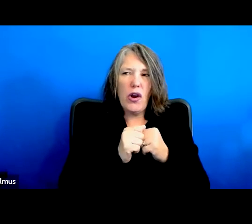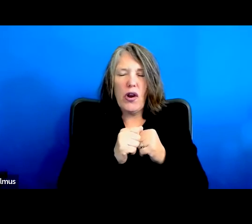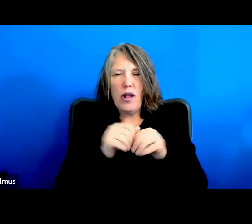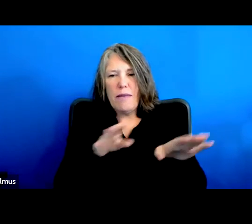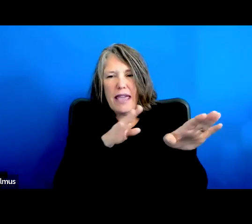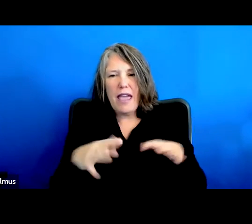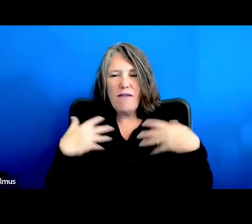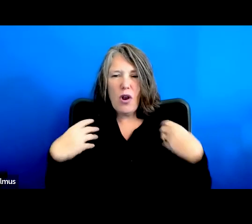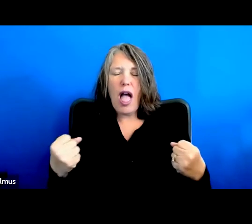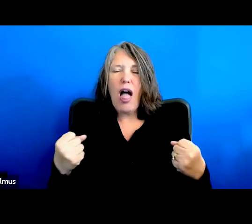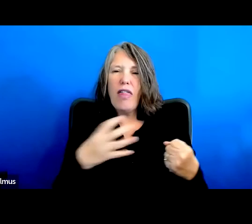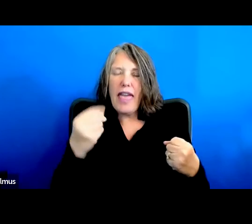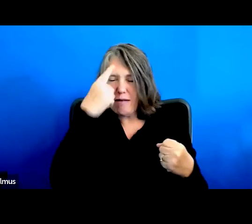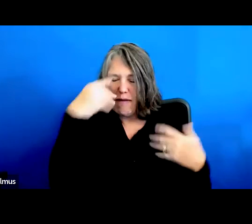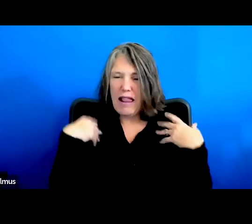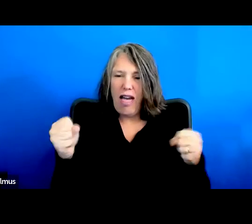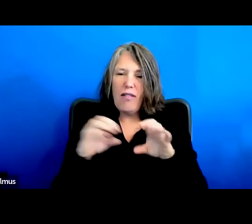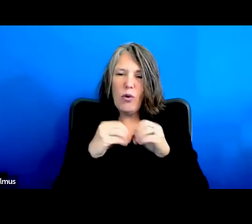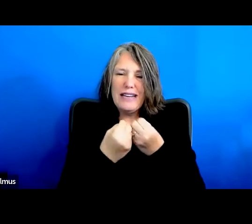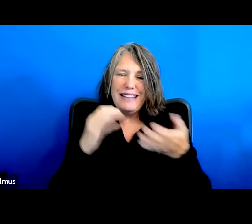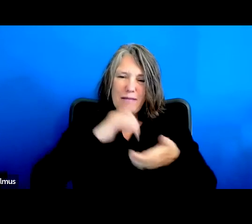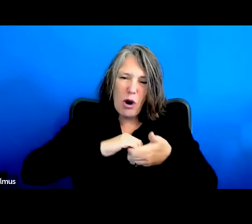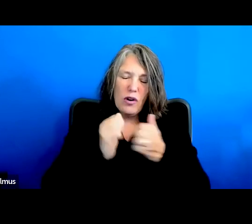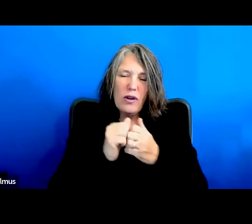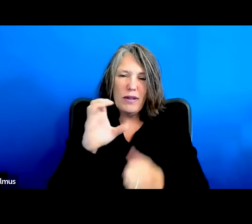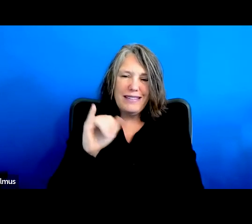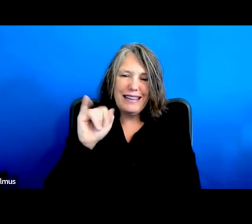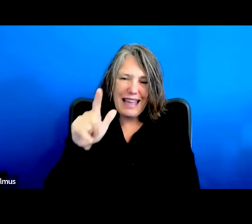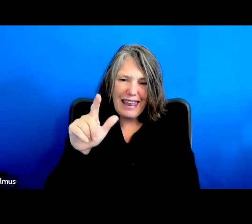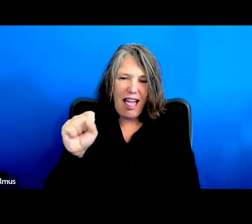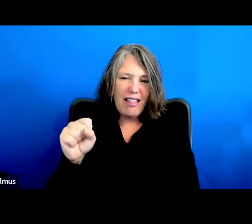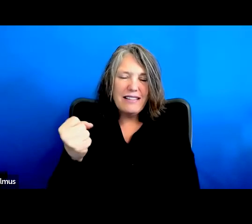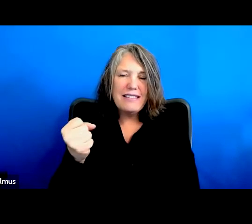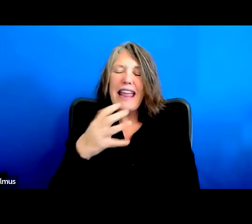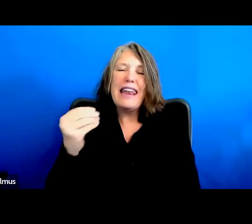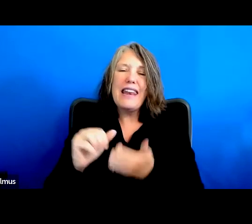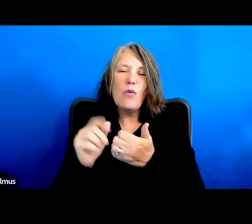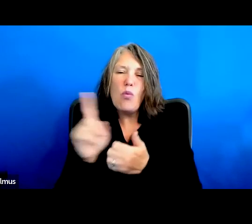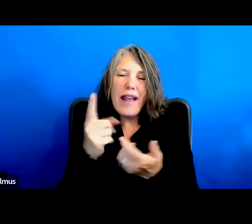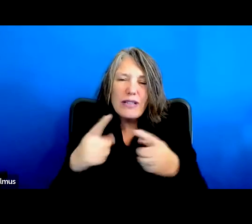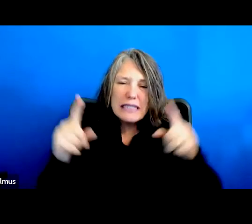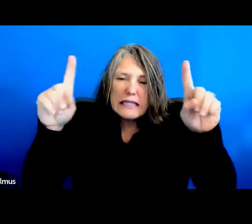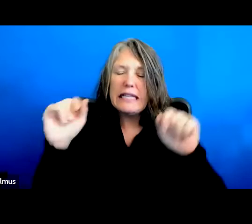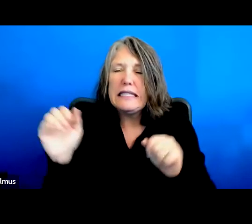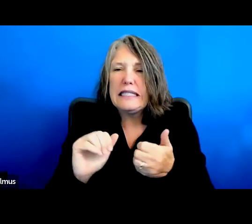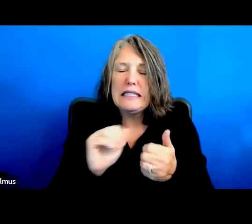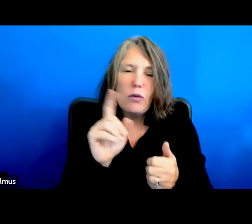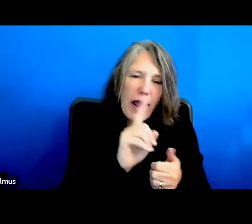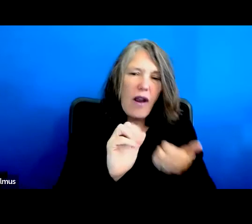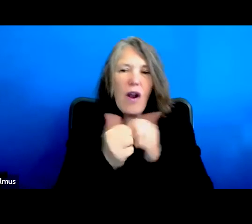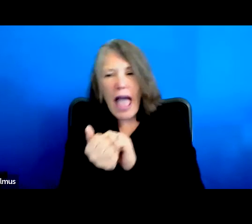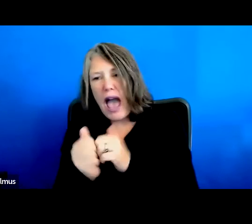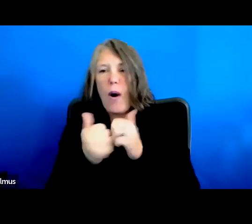behavioral health and mental health organizations partnering with CILs, and where is that successful, and why and how do you get